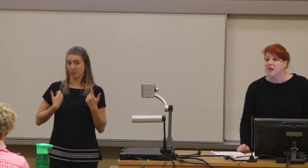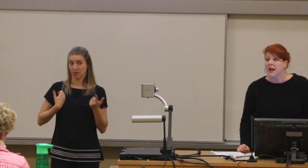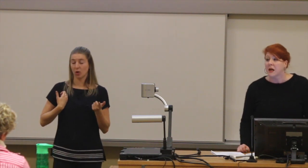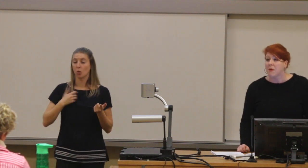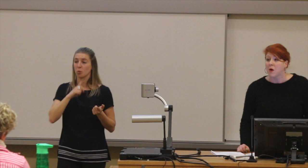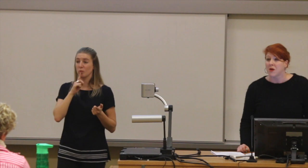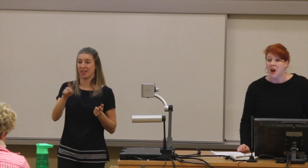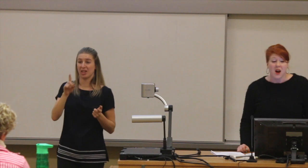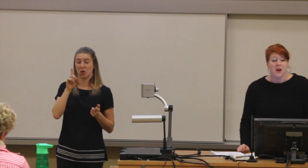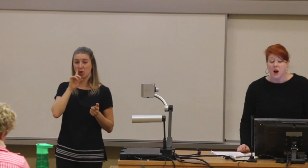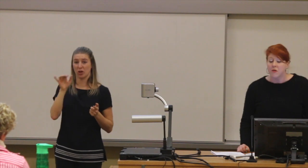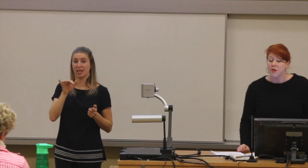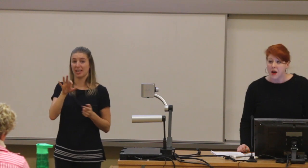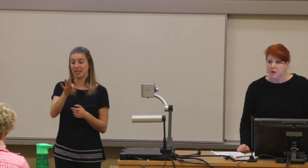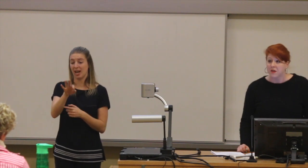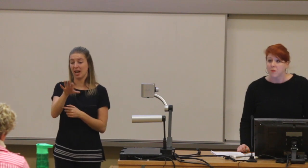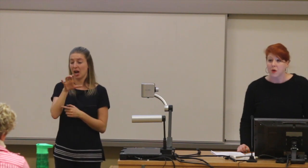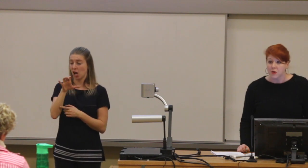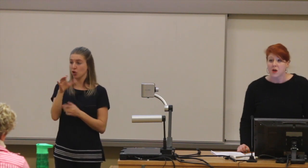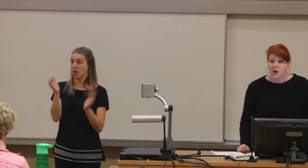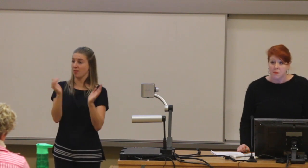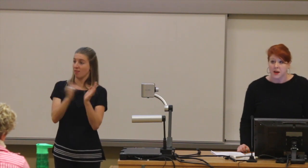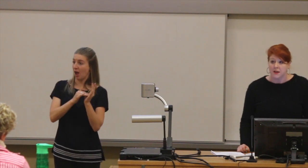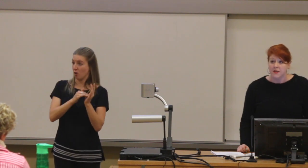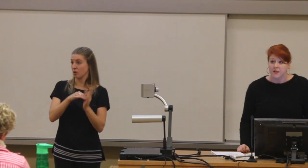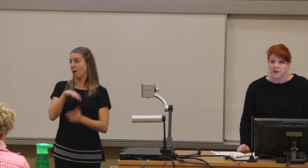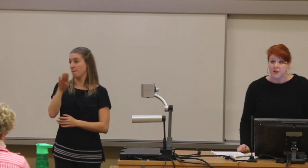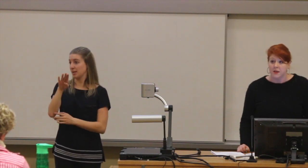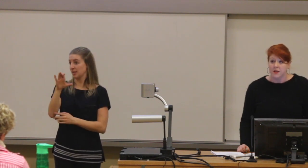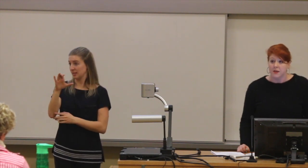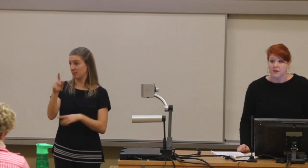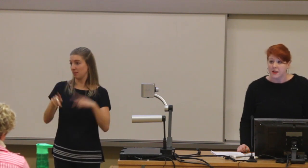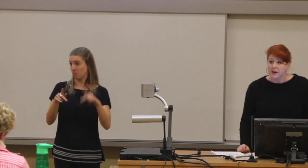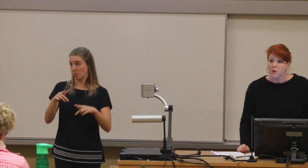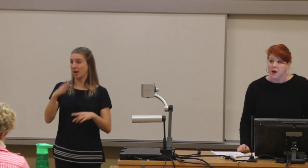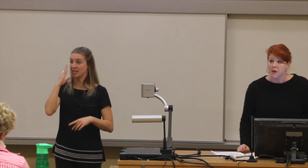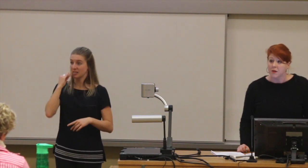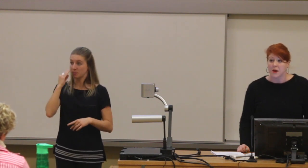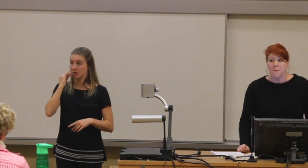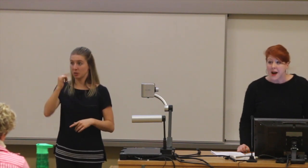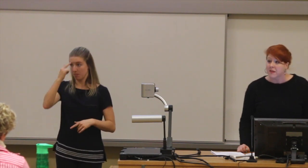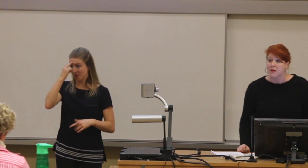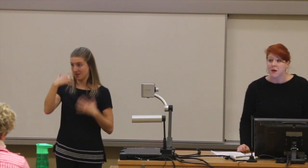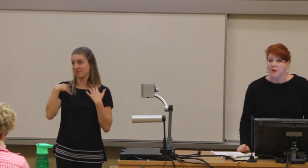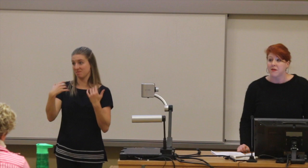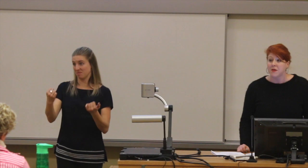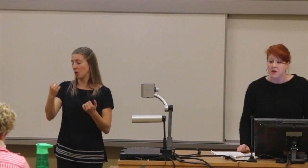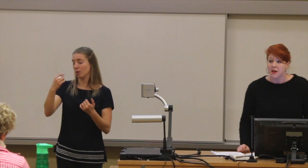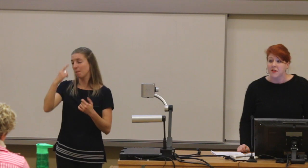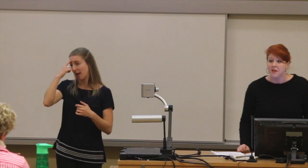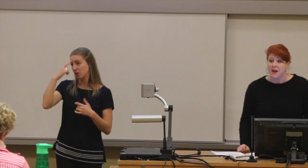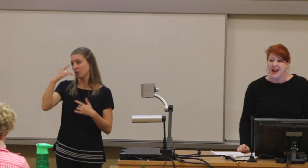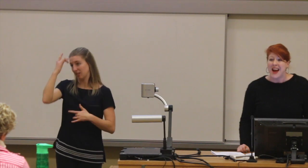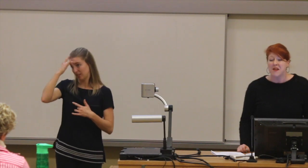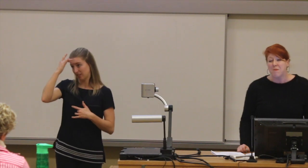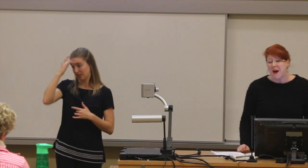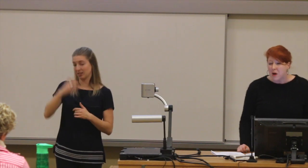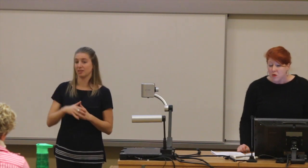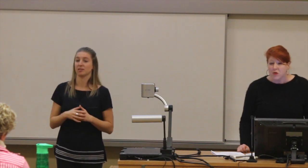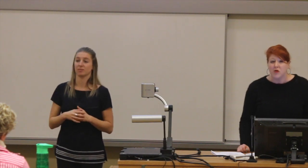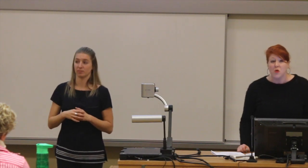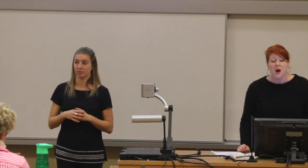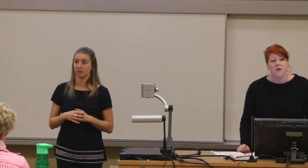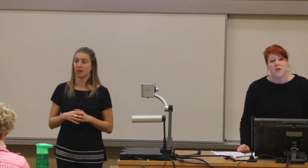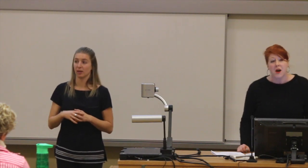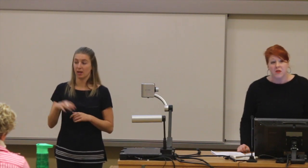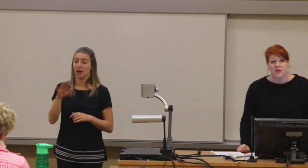that looks like about 900,000 British Columbians dealing with or impacted by mental illness, and